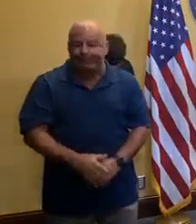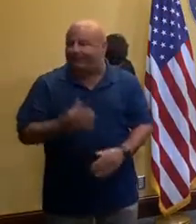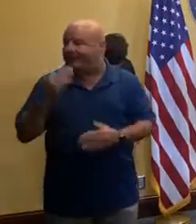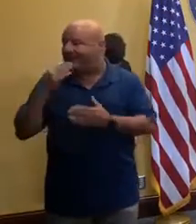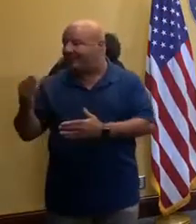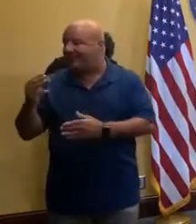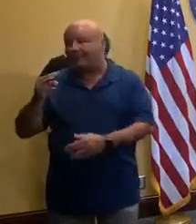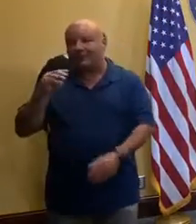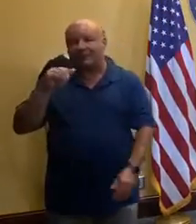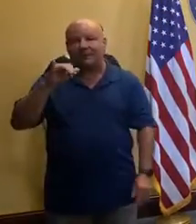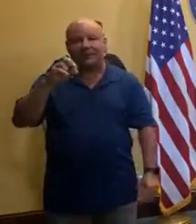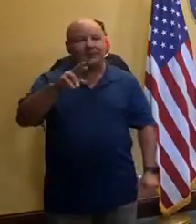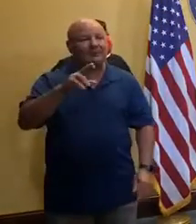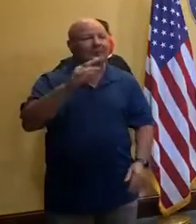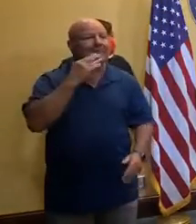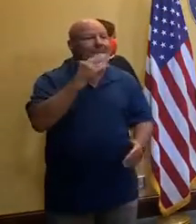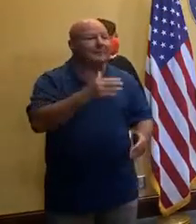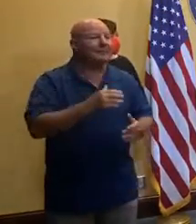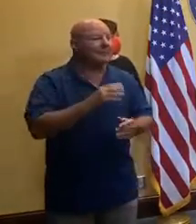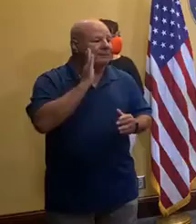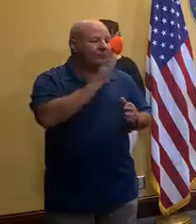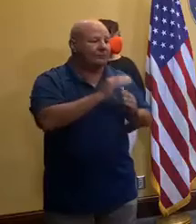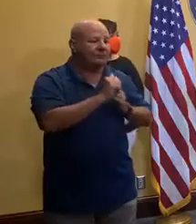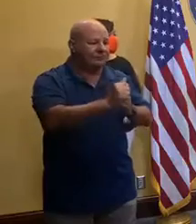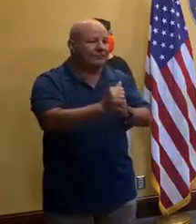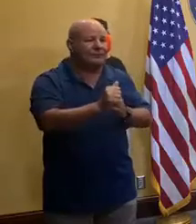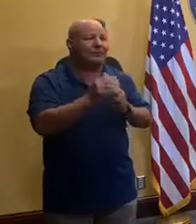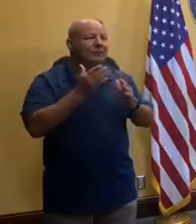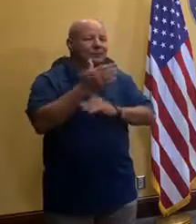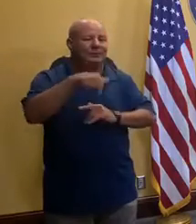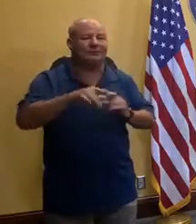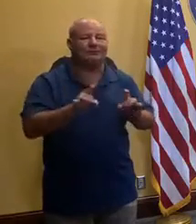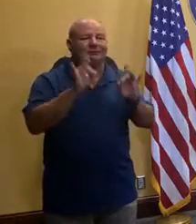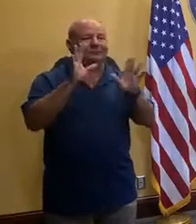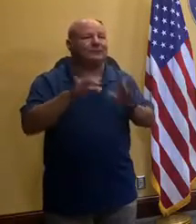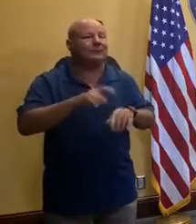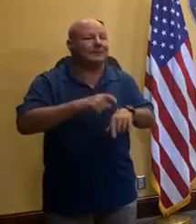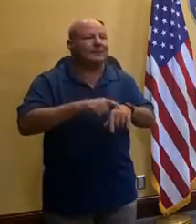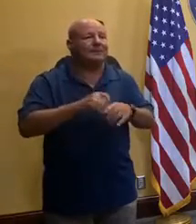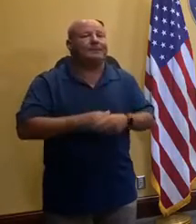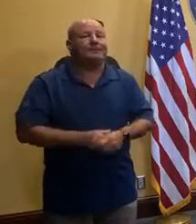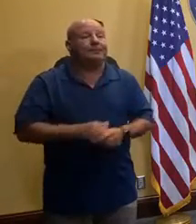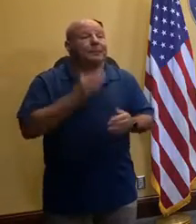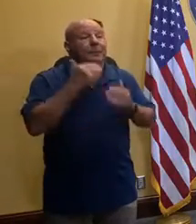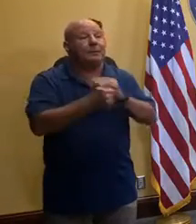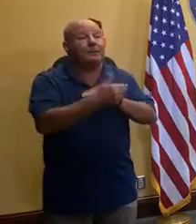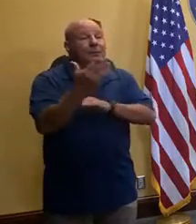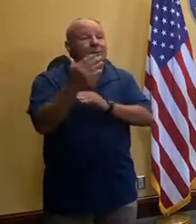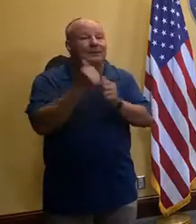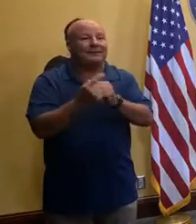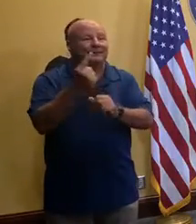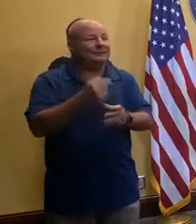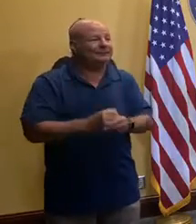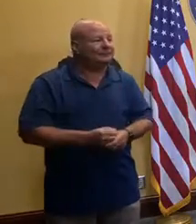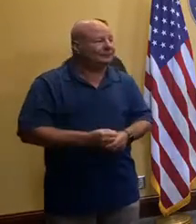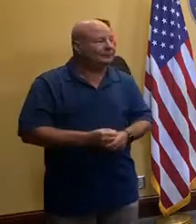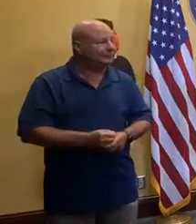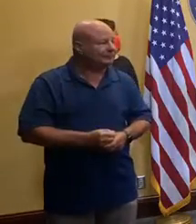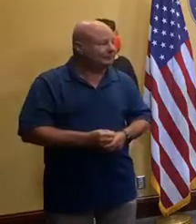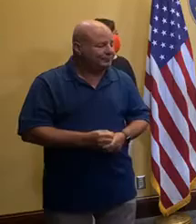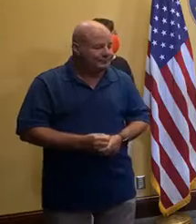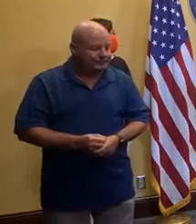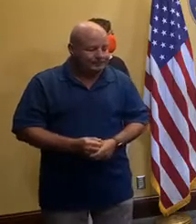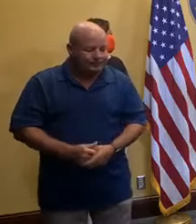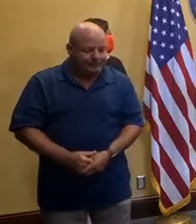Thank you, Mayor. Thank you for your steadfast leadership through these extraordinary times. Good morning, everyone. Let me start by